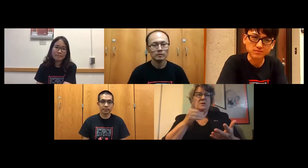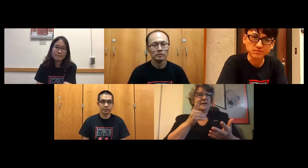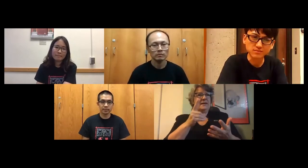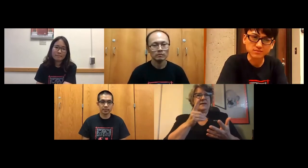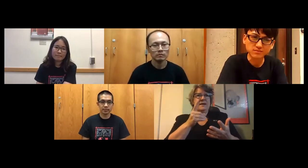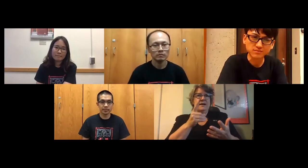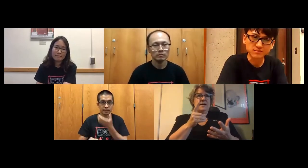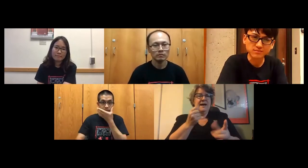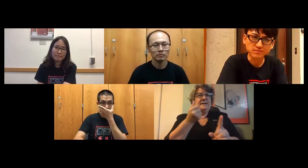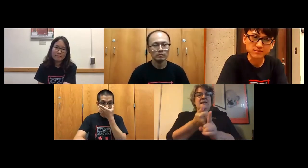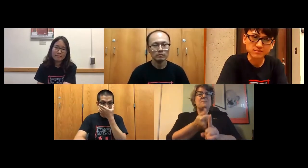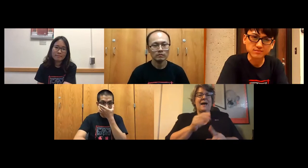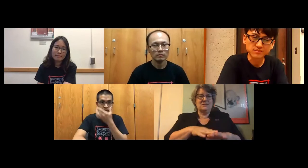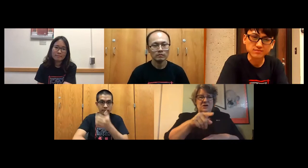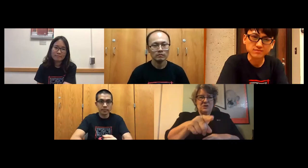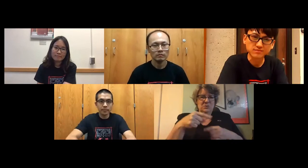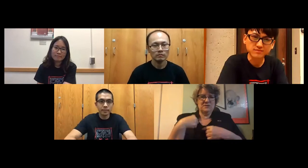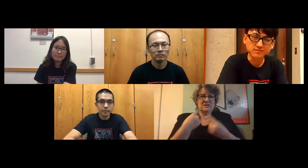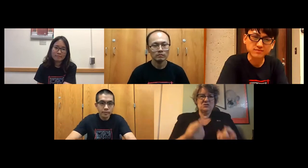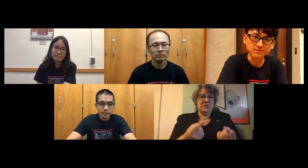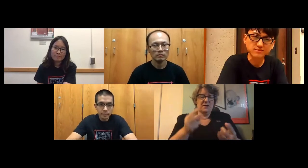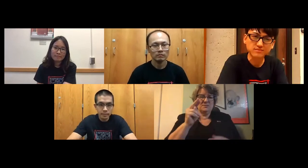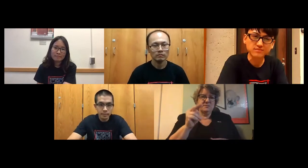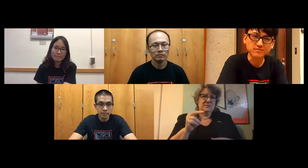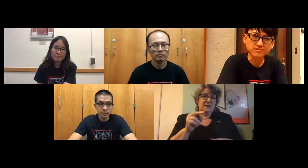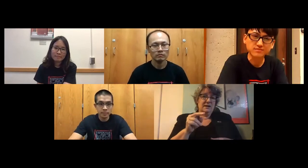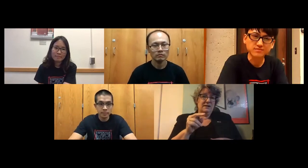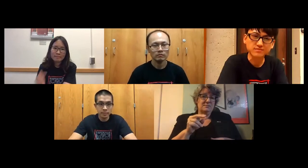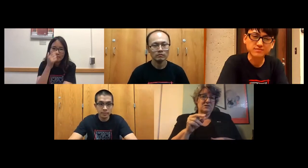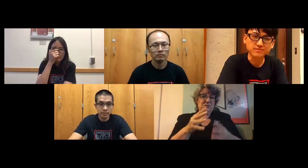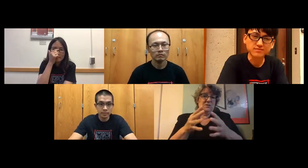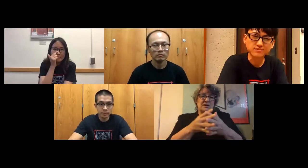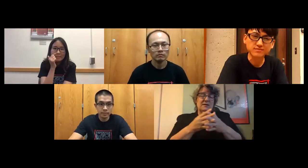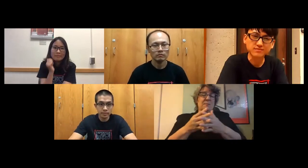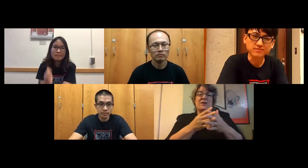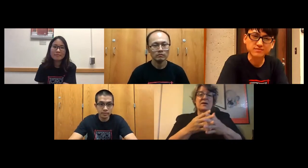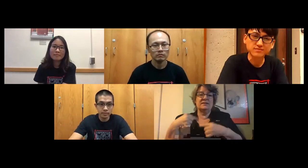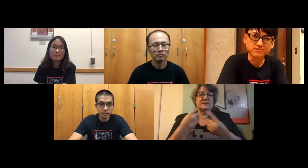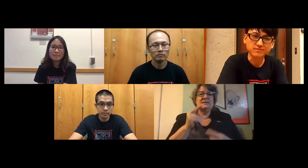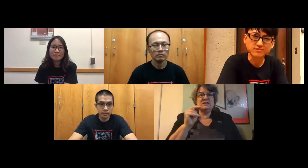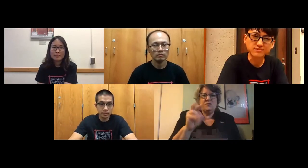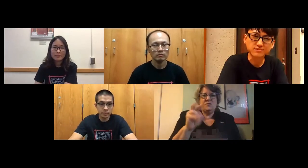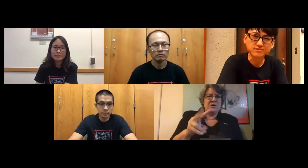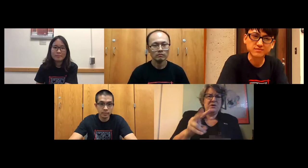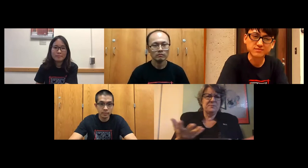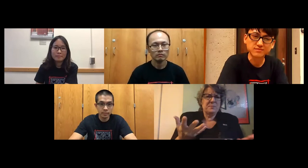really had an impact on you since you've come to the America since November?